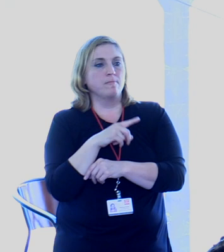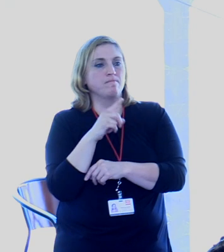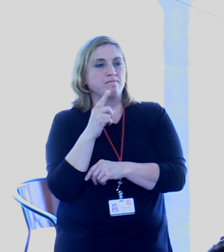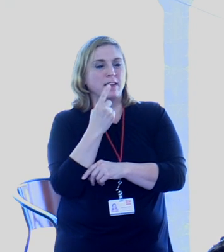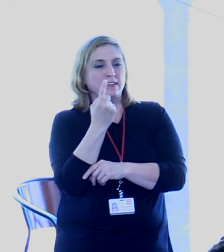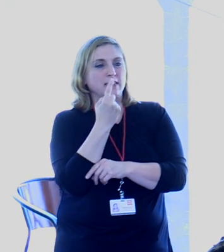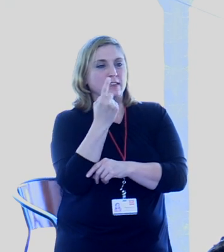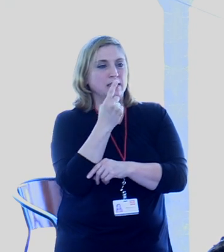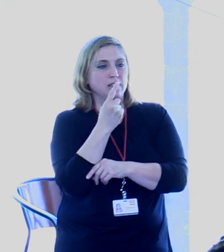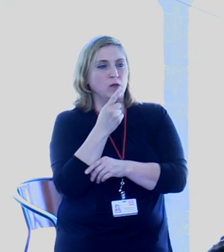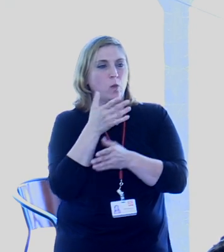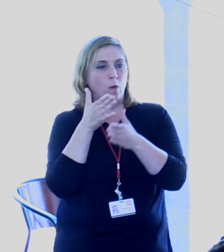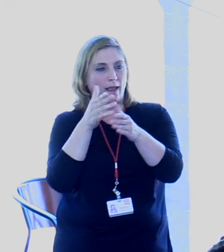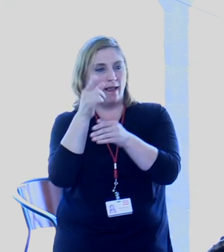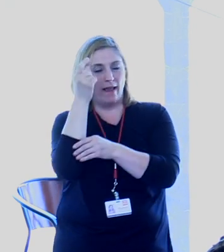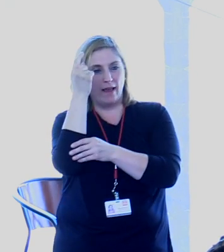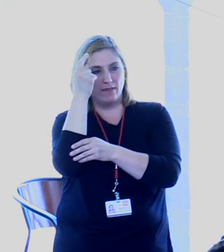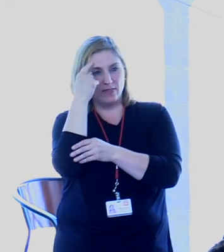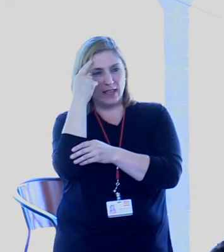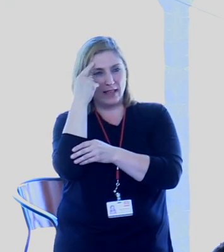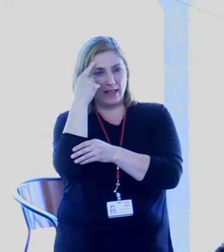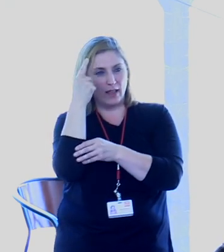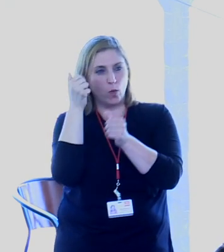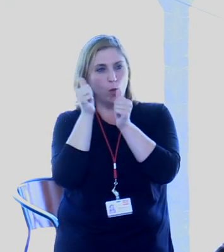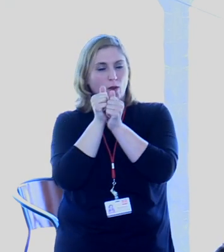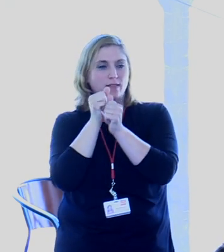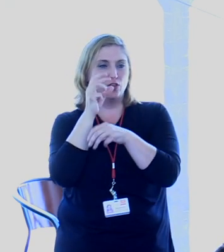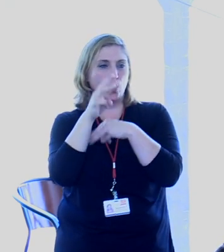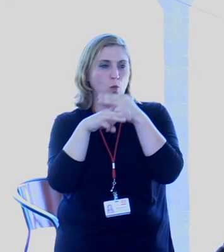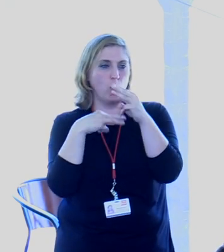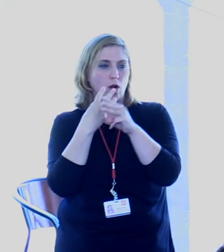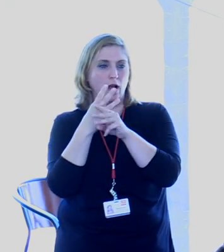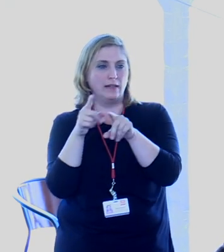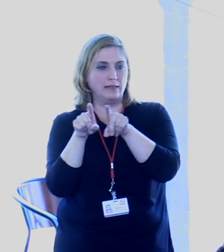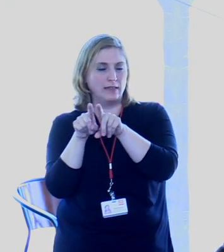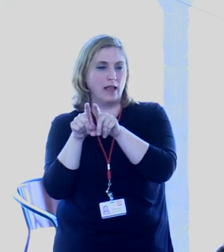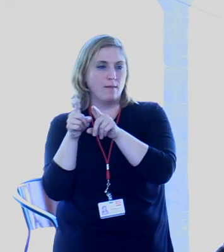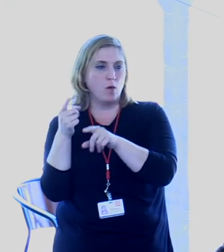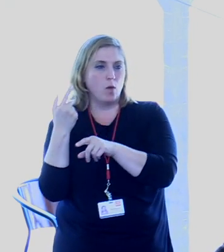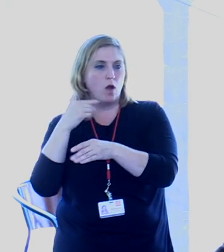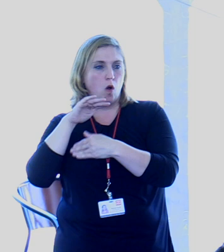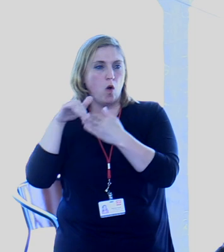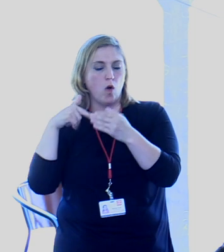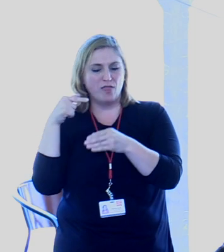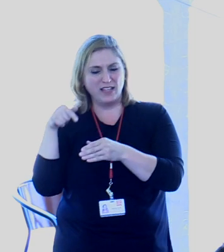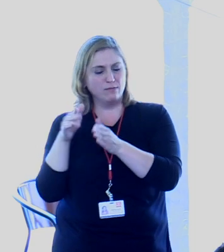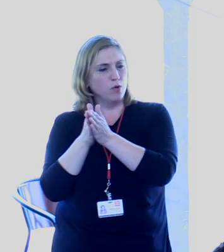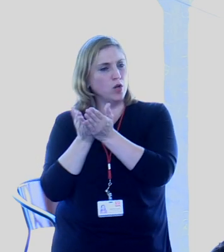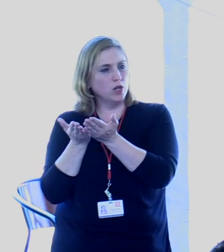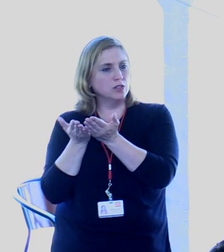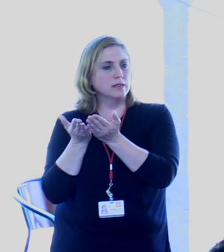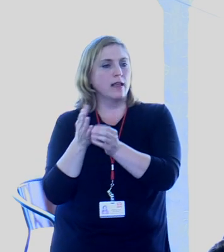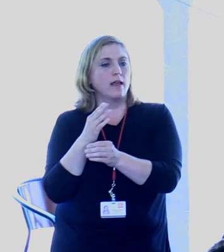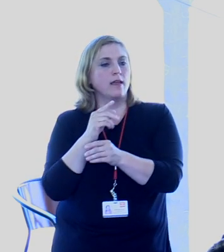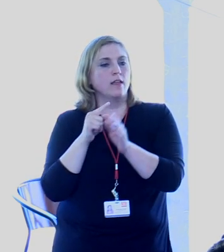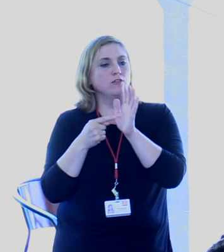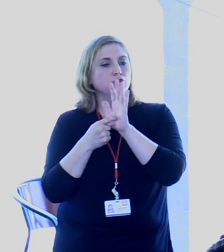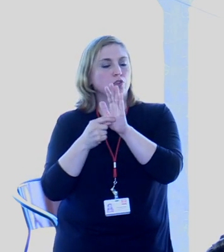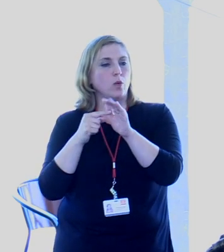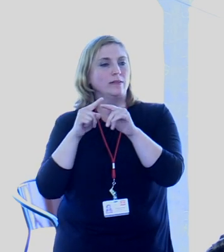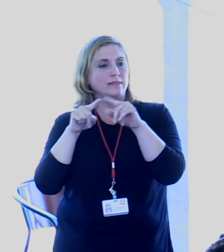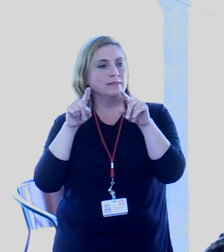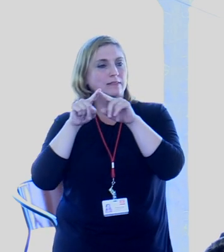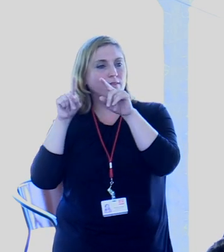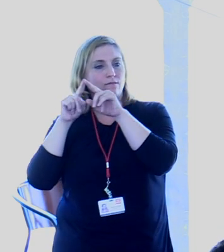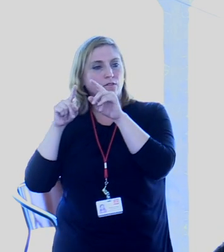A single manner of thinking or engaging with the world. It's rich in the same way that we have all of these books that show us different